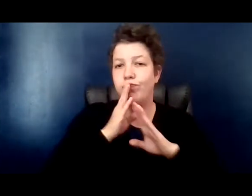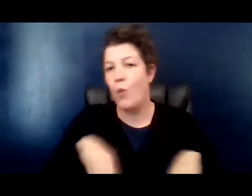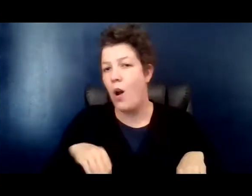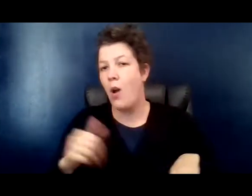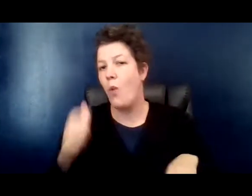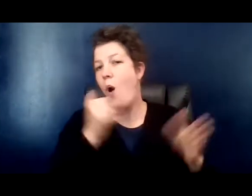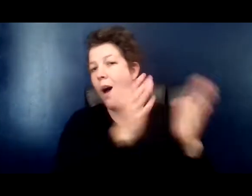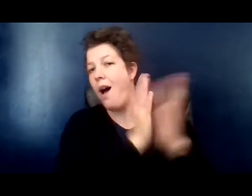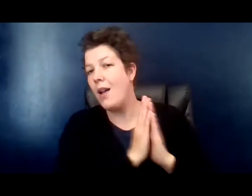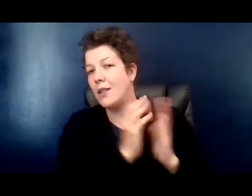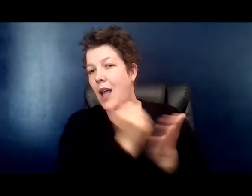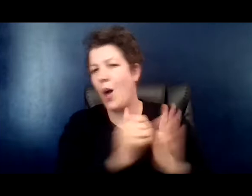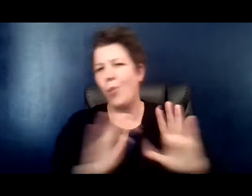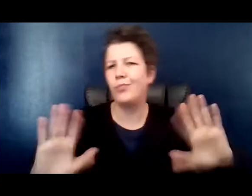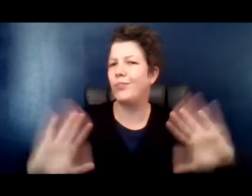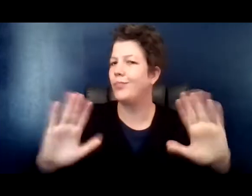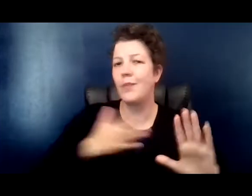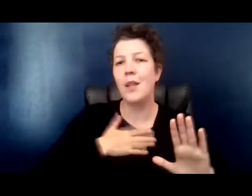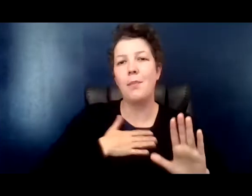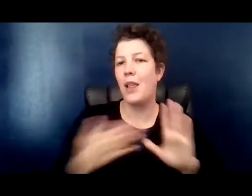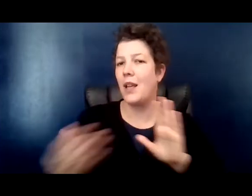help so we can get you the resources you need.